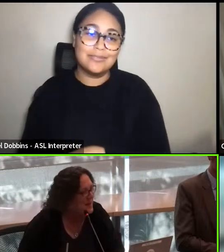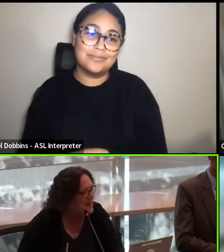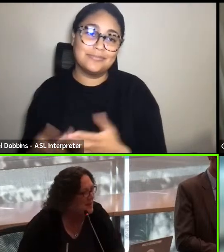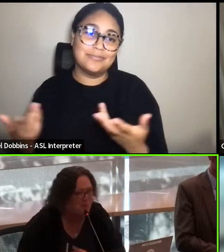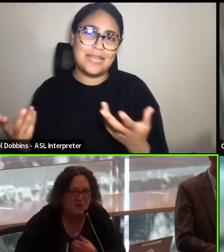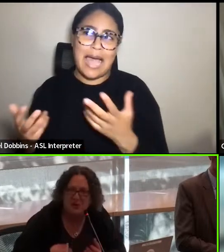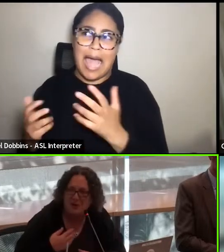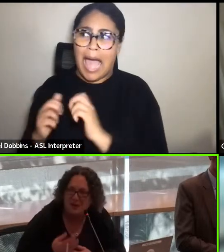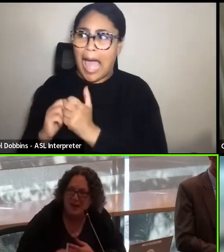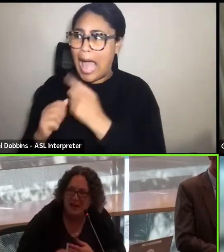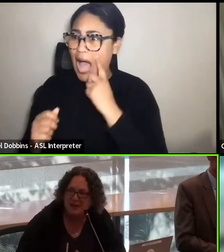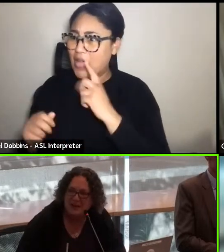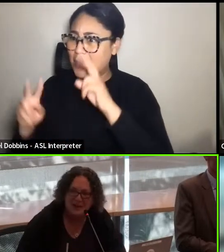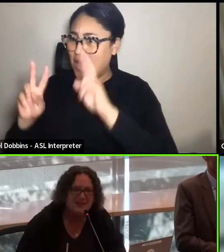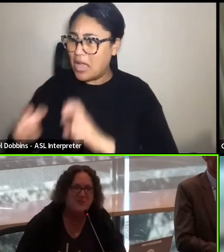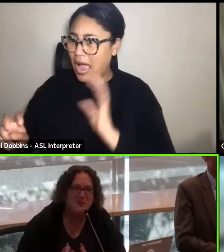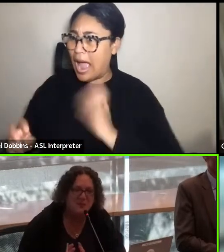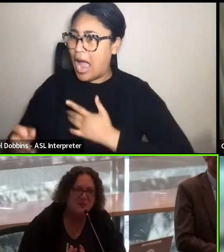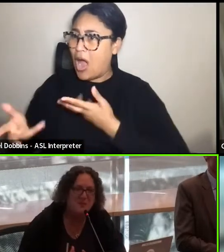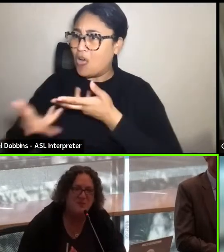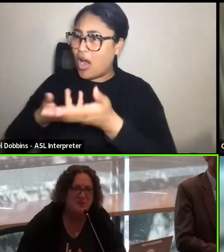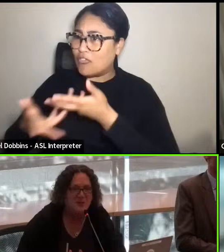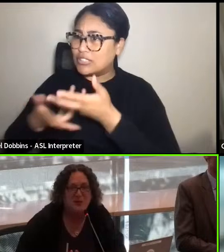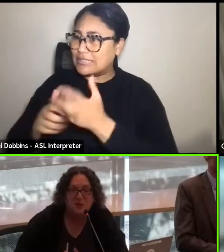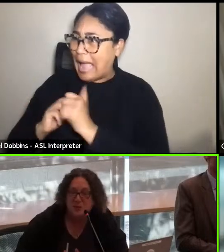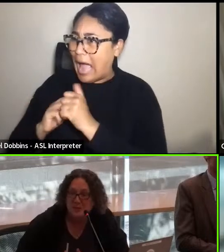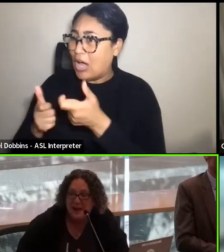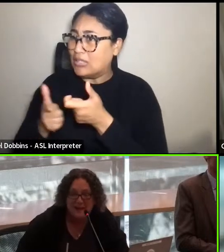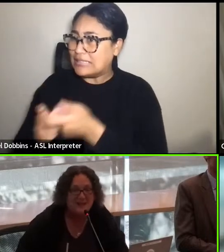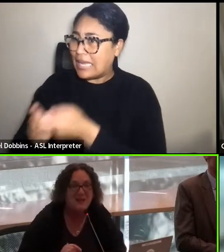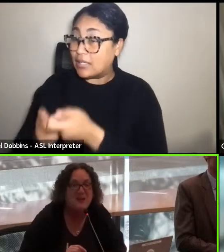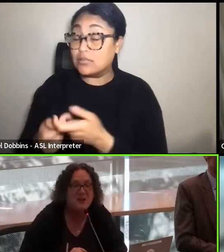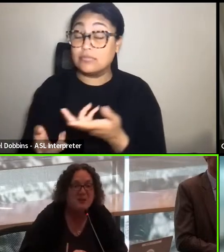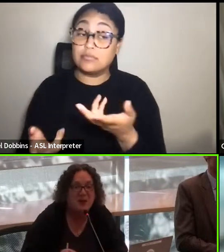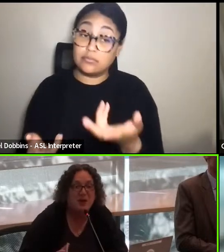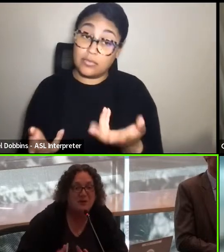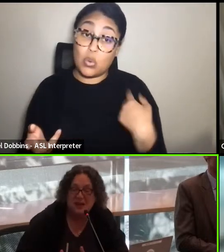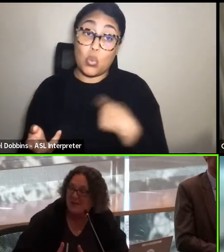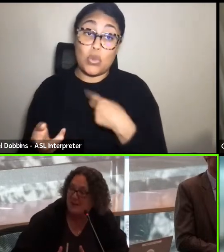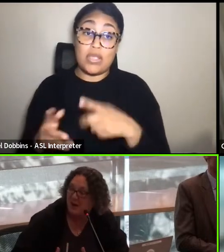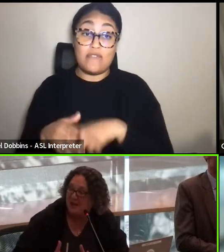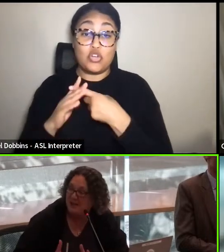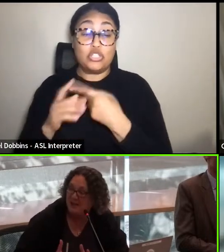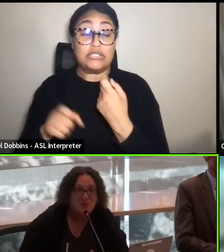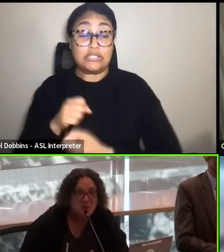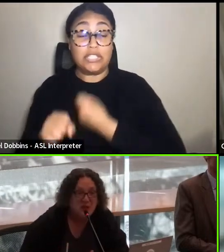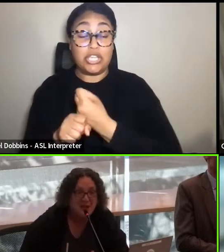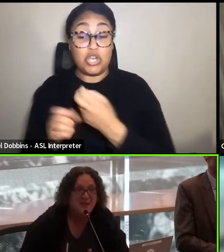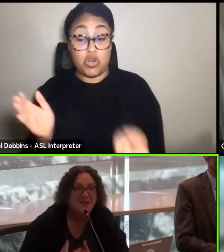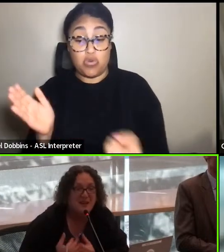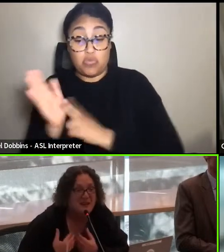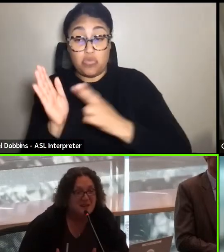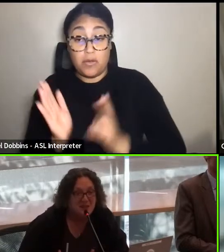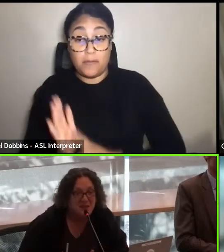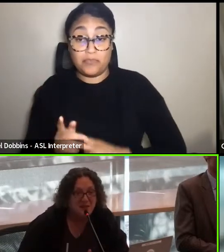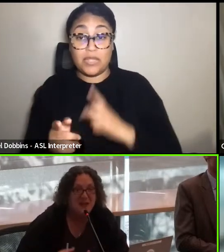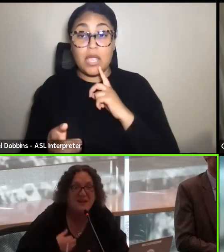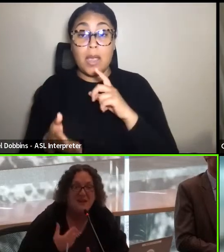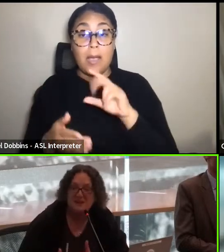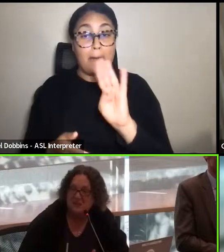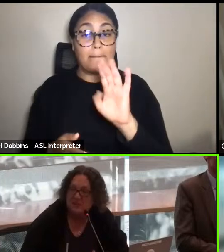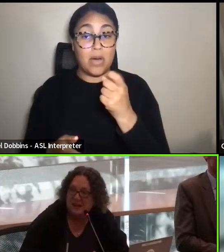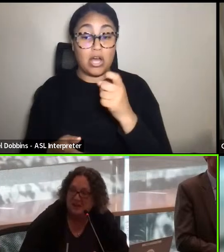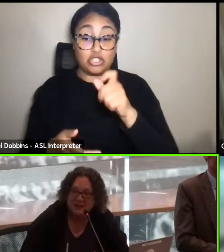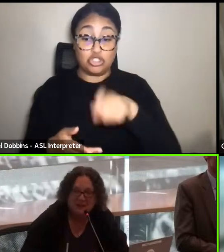how could they look through our dialogue? I said, well, when we do our enrollment packets, we always have a box that you check. And I think it's a good